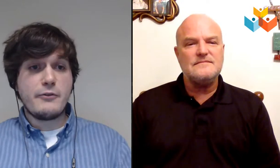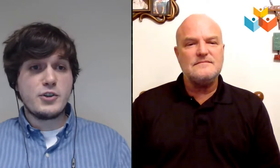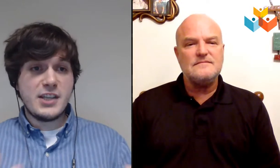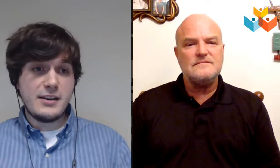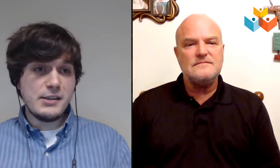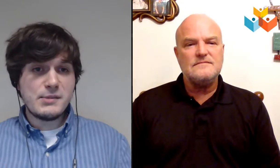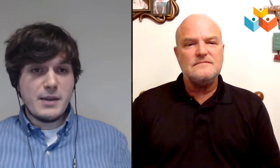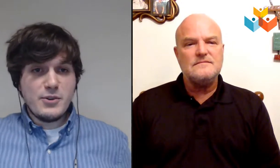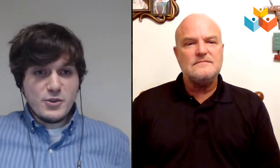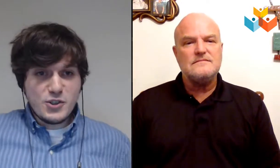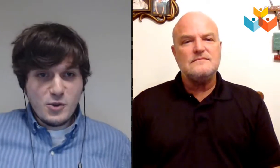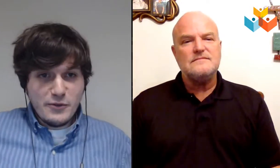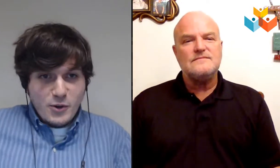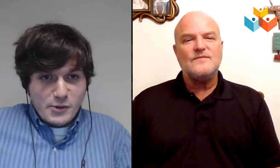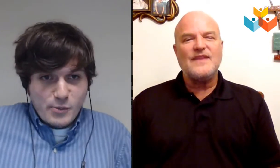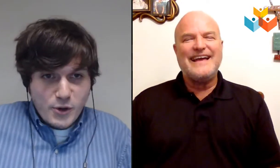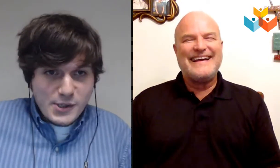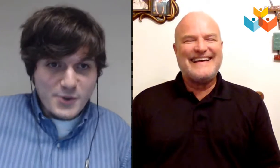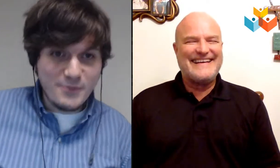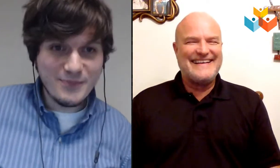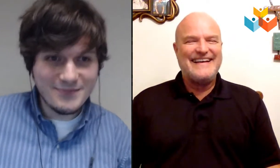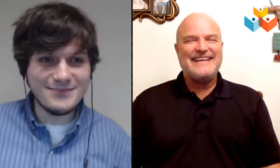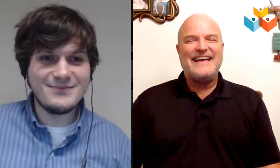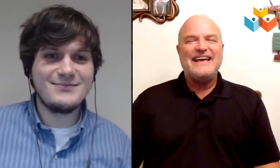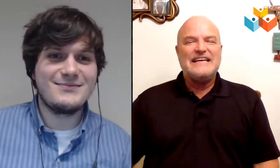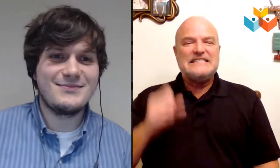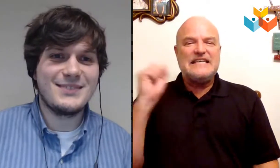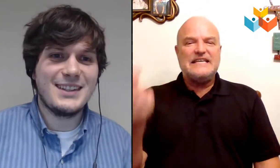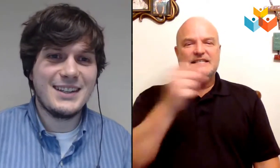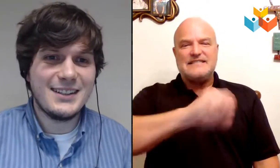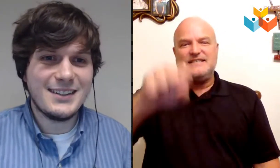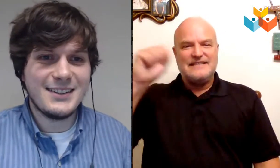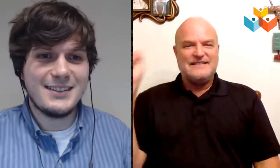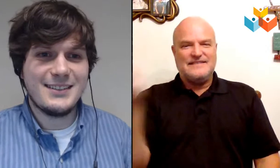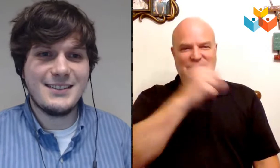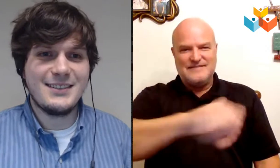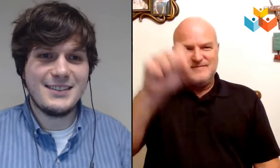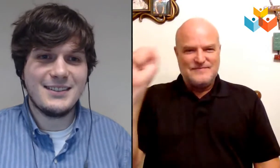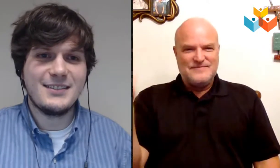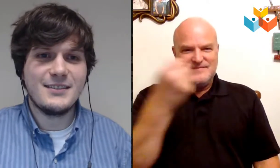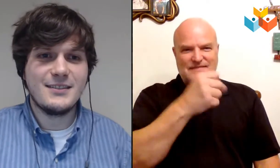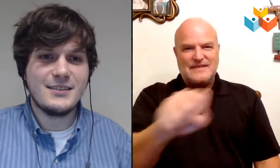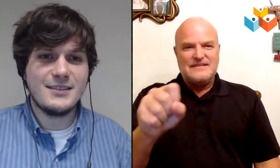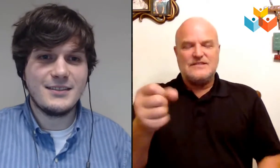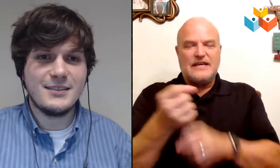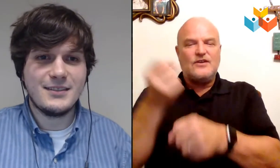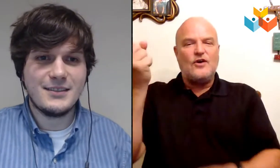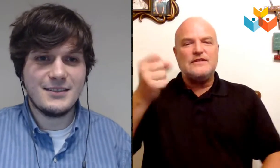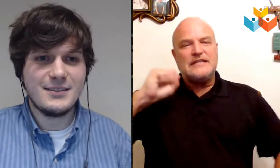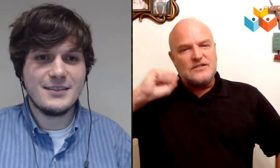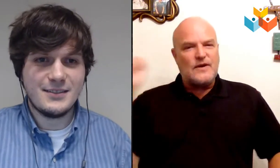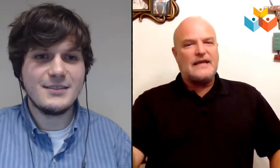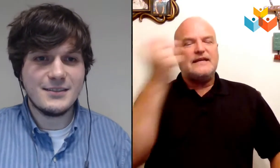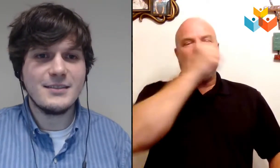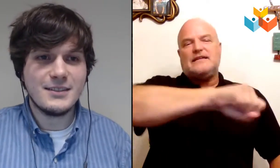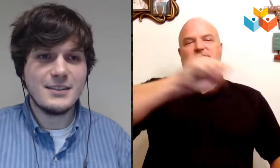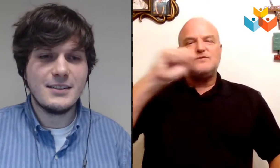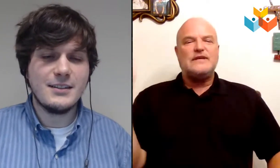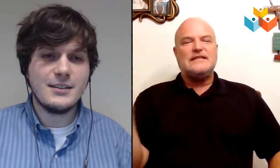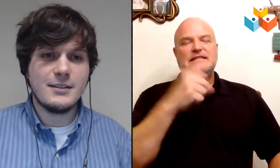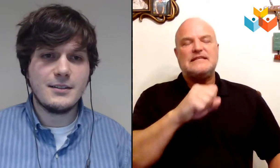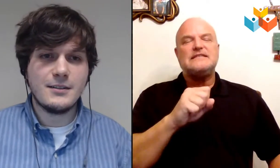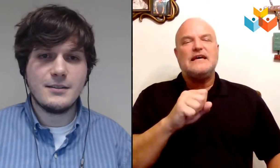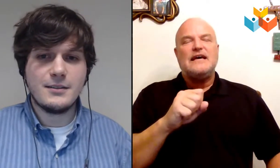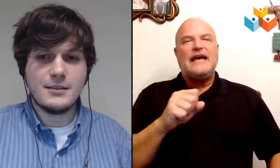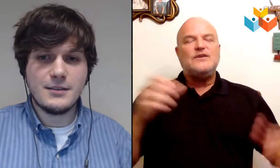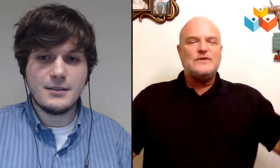the sign for tennis. Maybe you could show a few other sports too. Tennis. Just like you're holding a tennis racket and